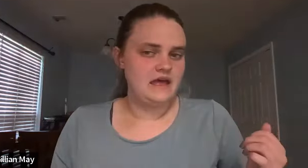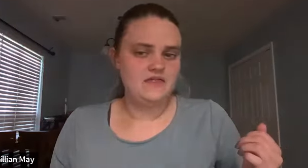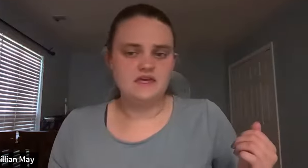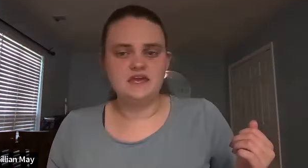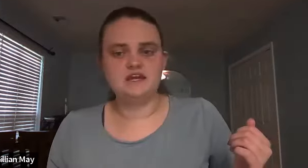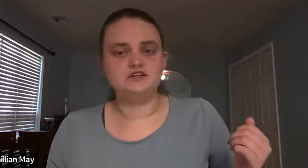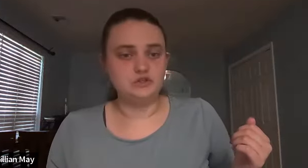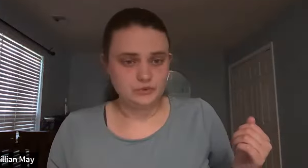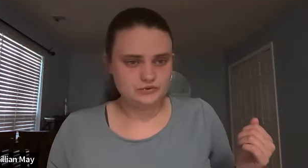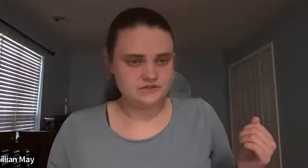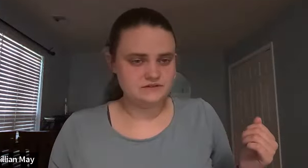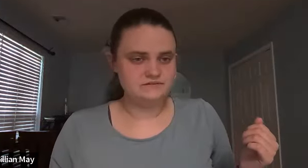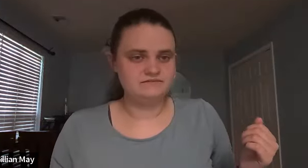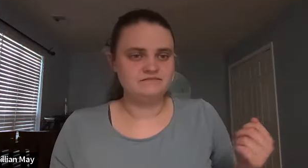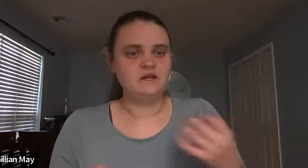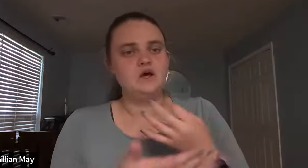And then lose.